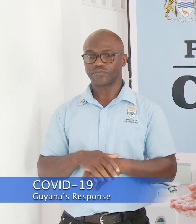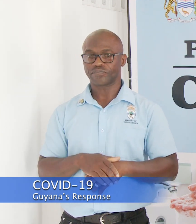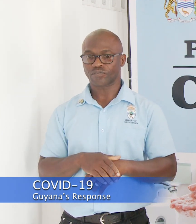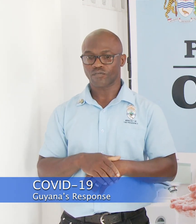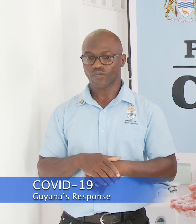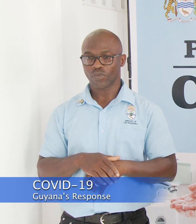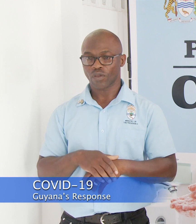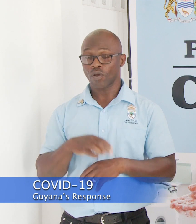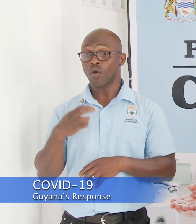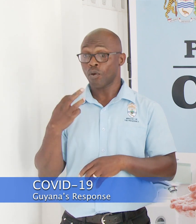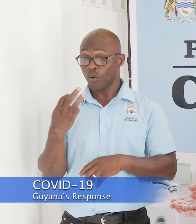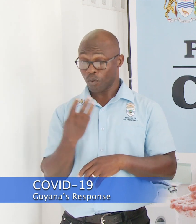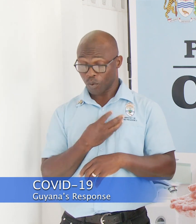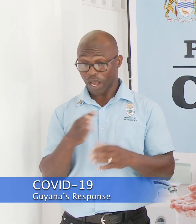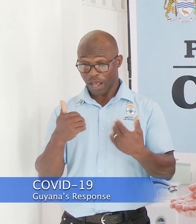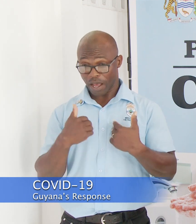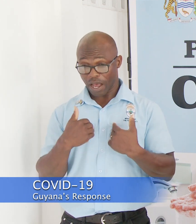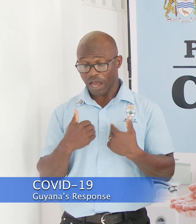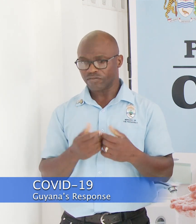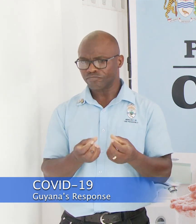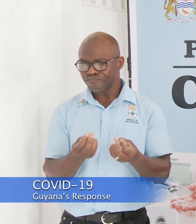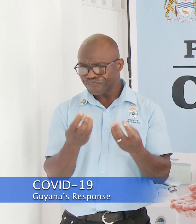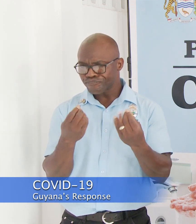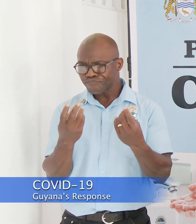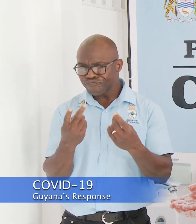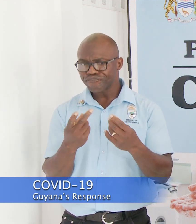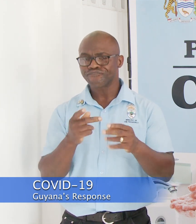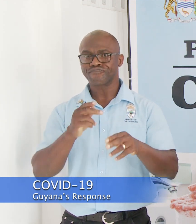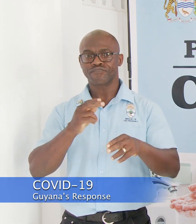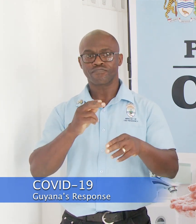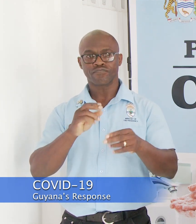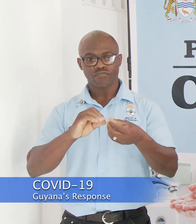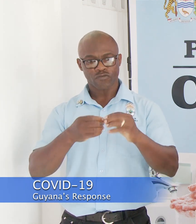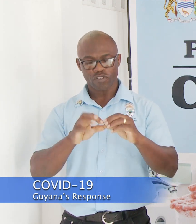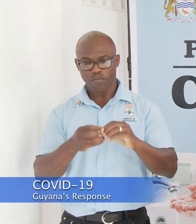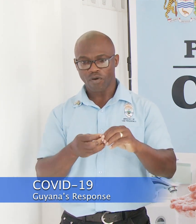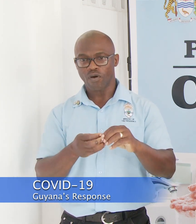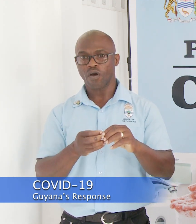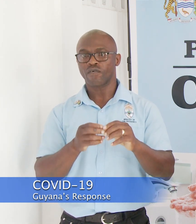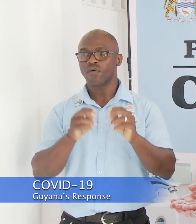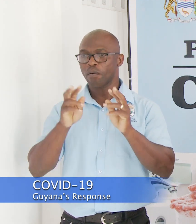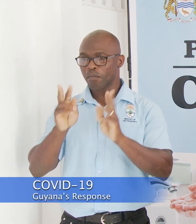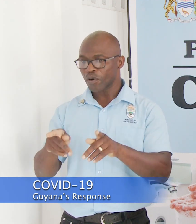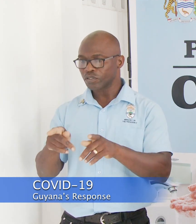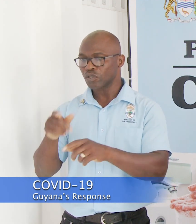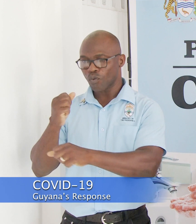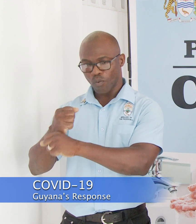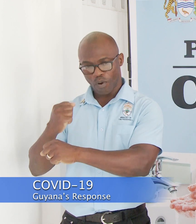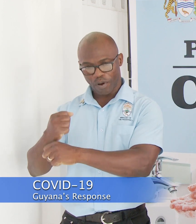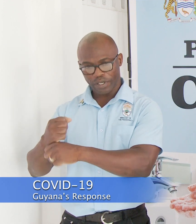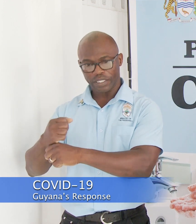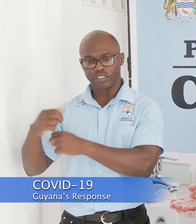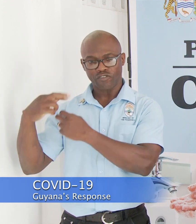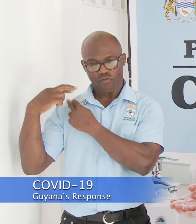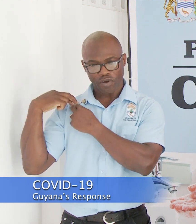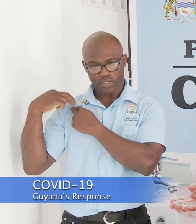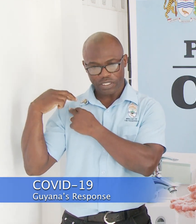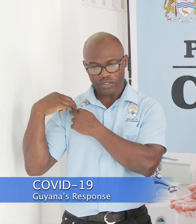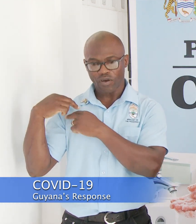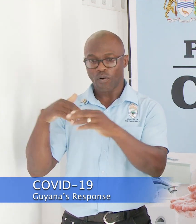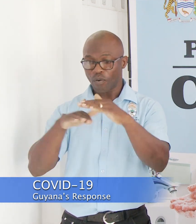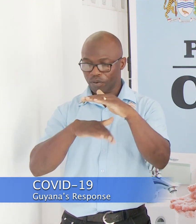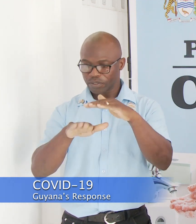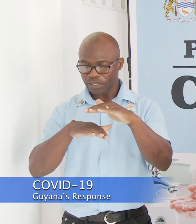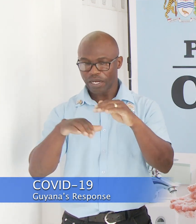We have a number of persons quarantined by the Ministry of Public Health. Under institutional